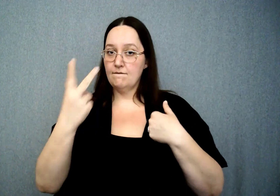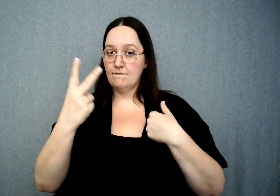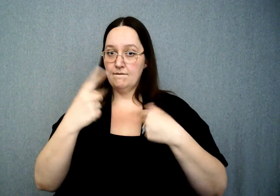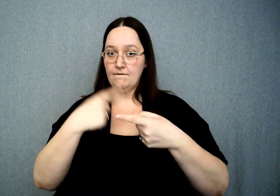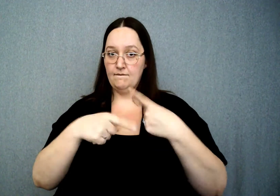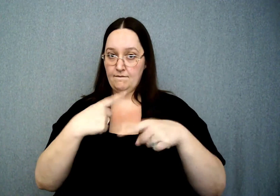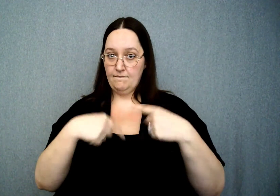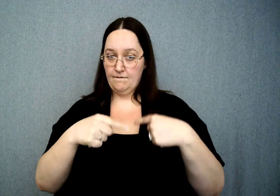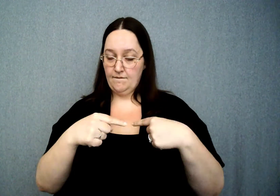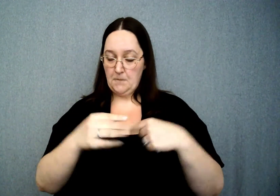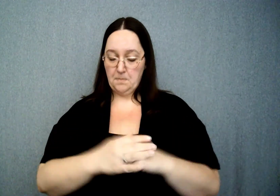There are 2 signs for Australia.